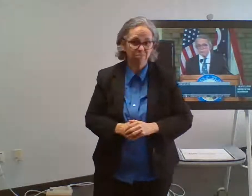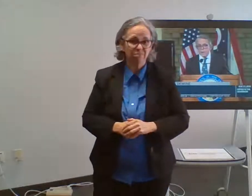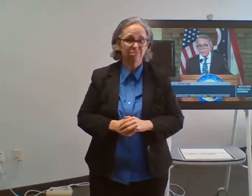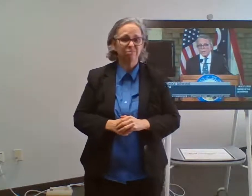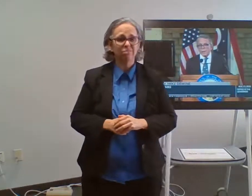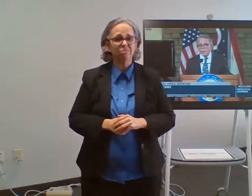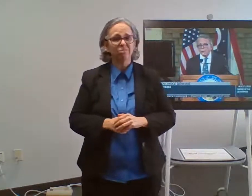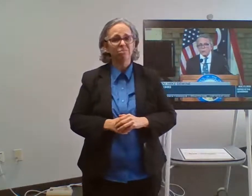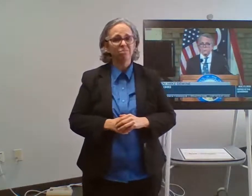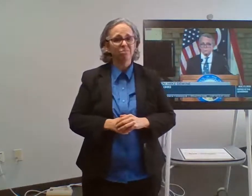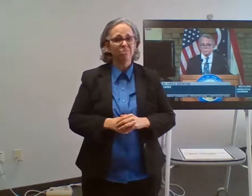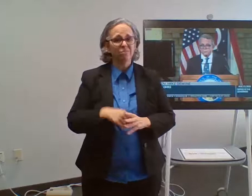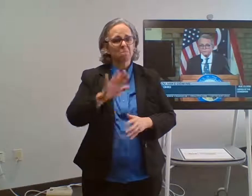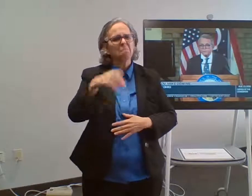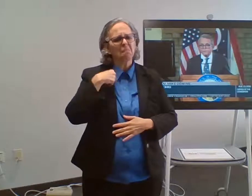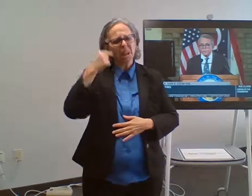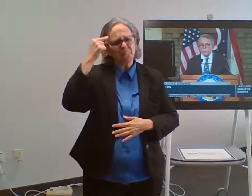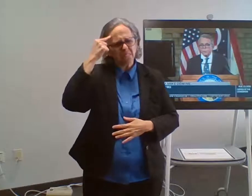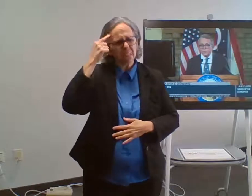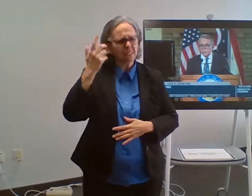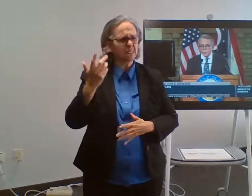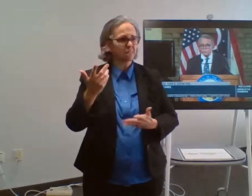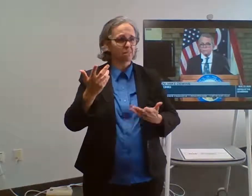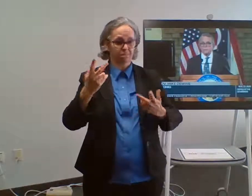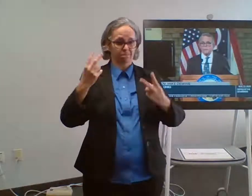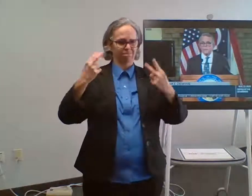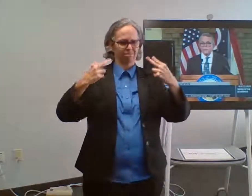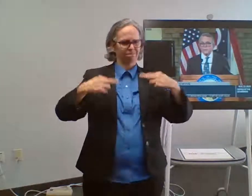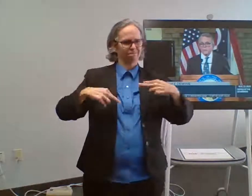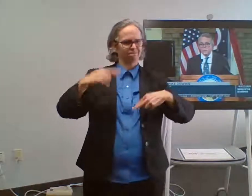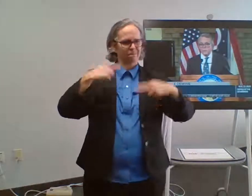get judged by is what I do. What I do.